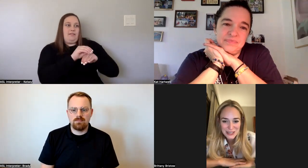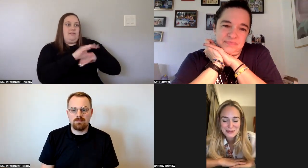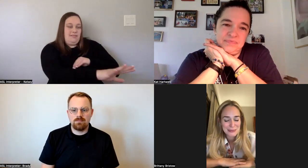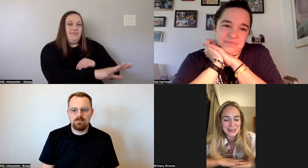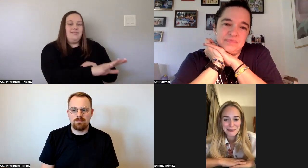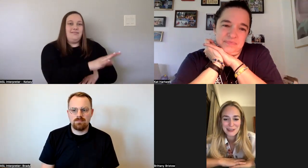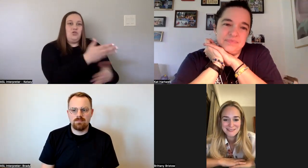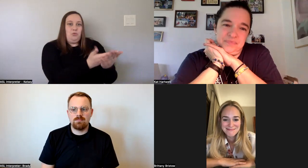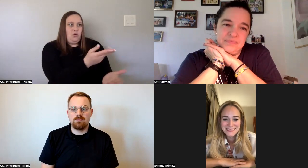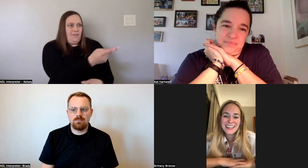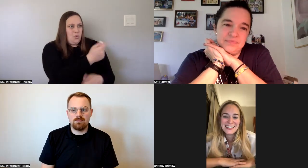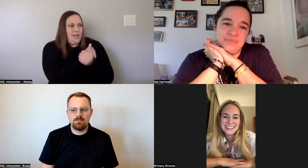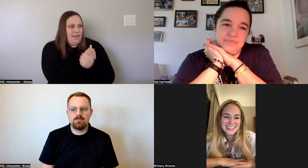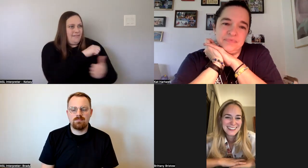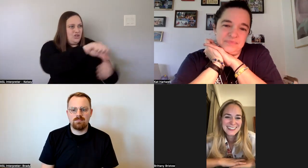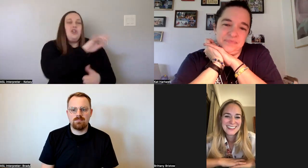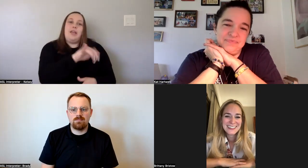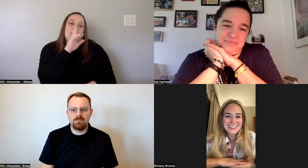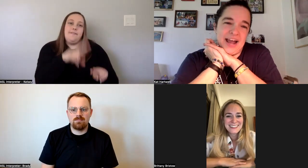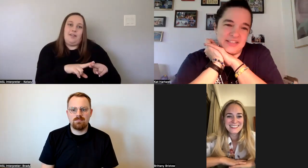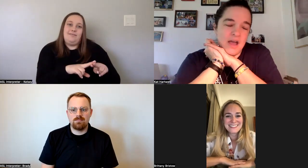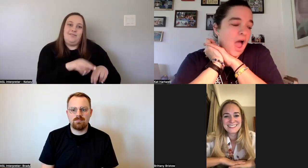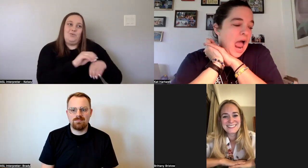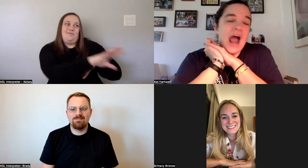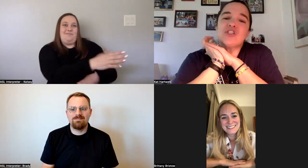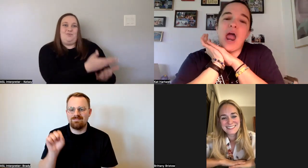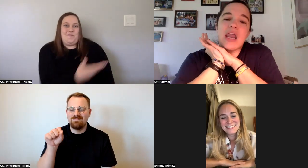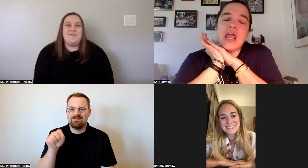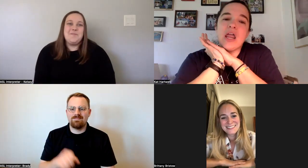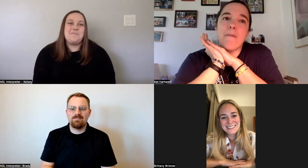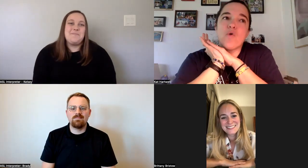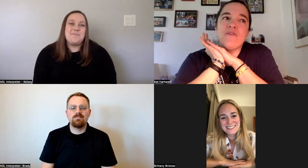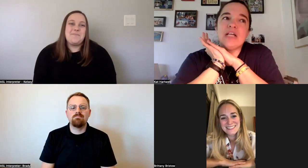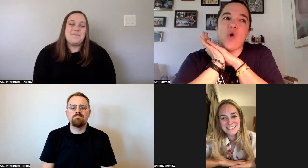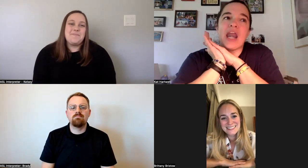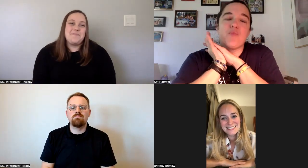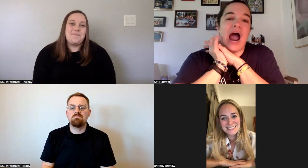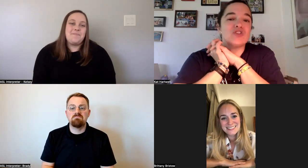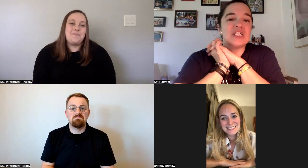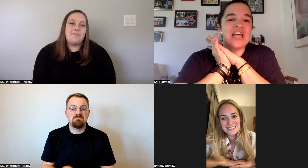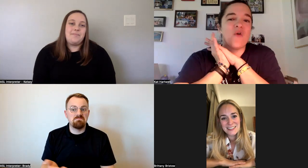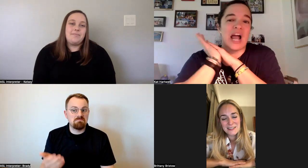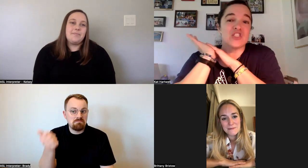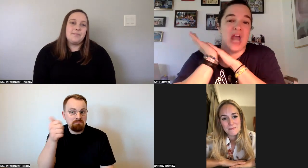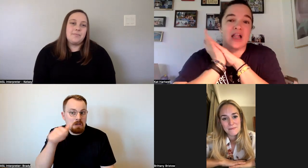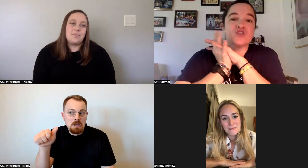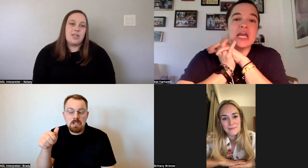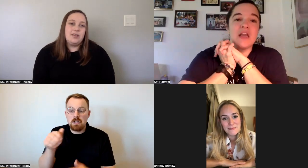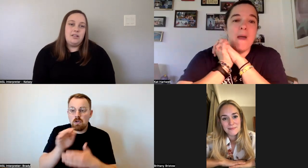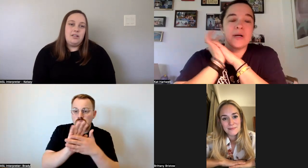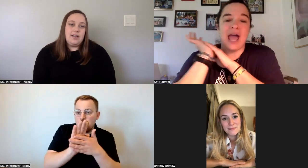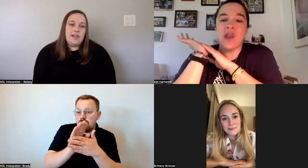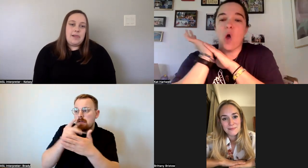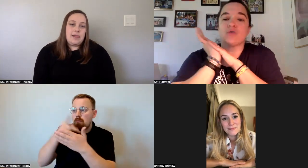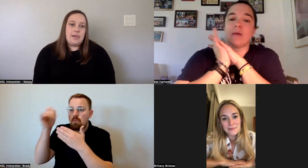loved each other was really fun. Yeah. Is there any movies or any project that you find